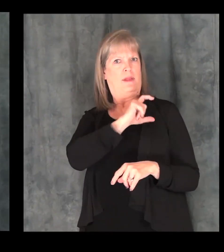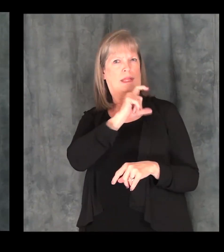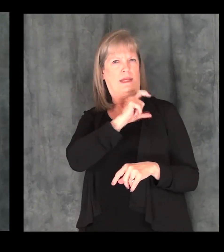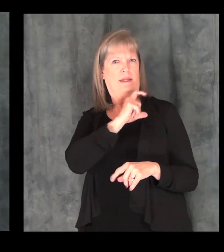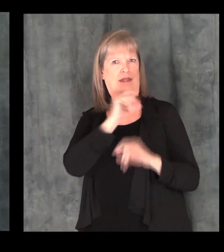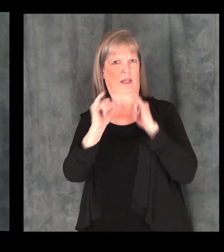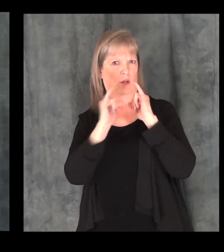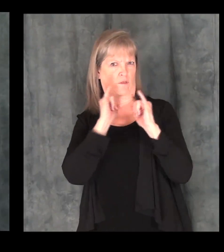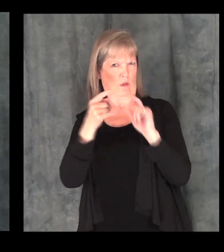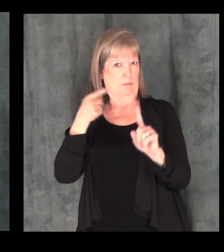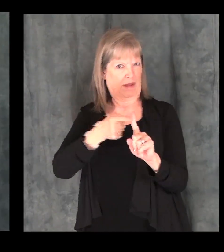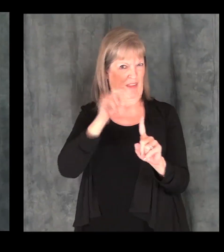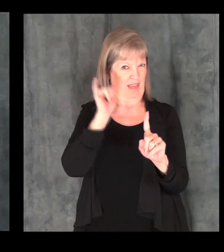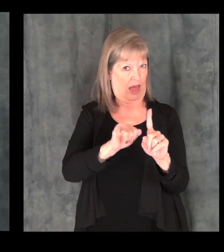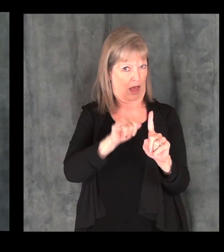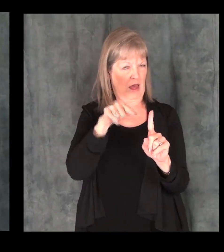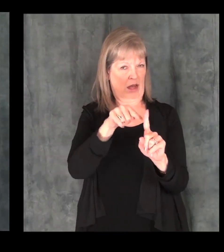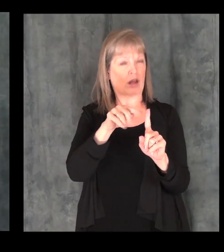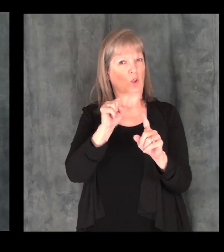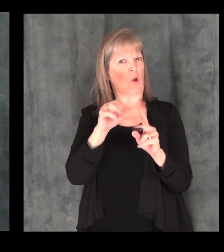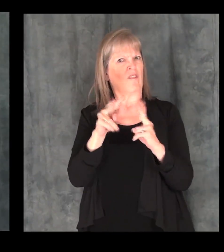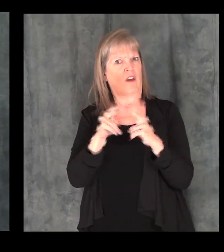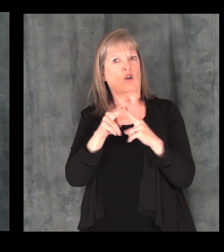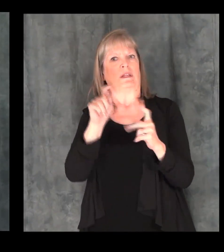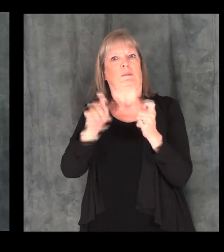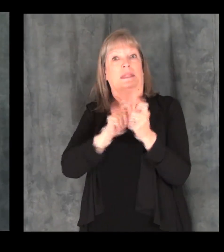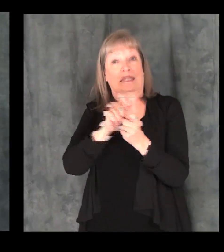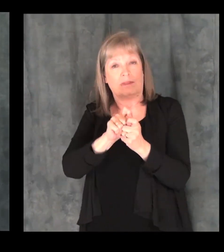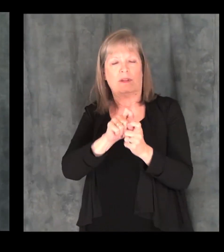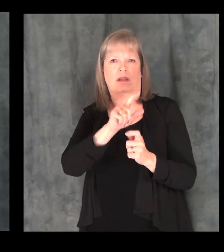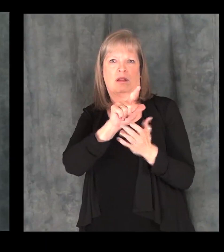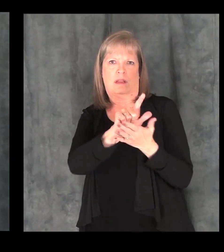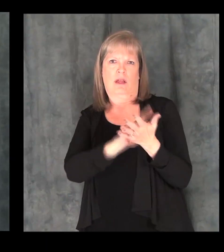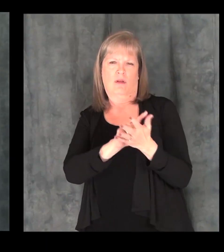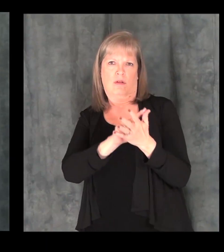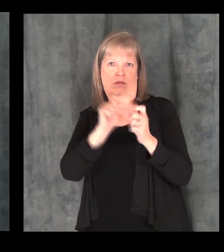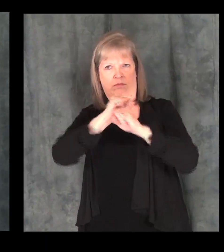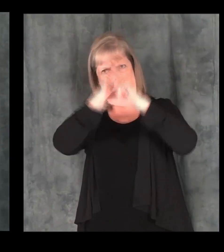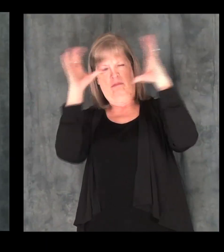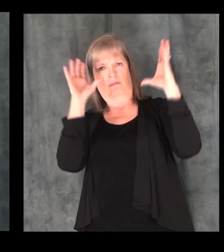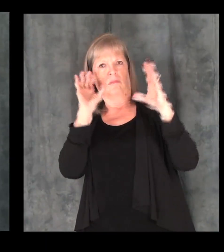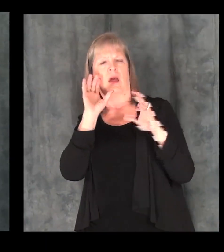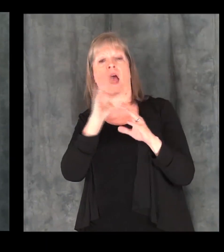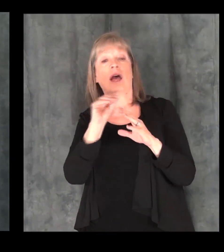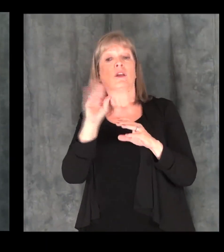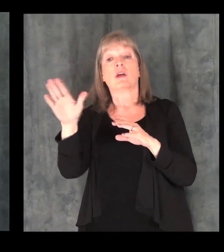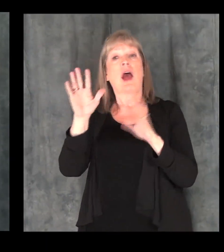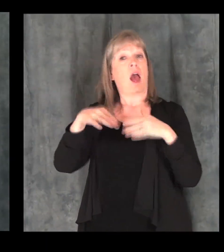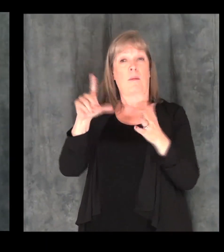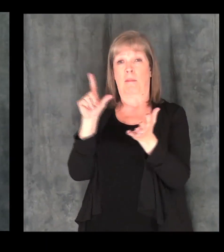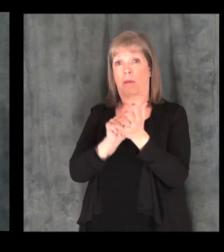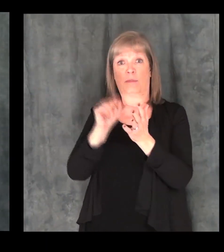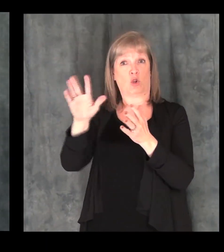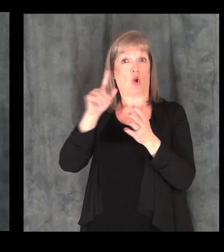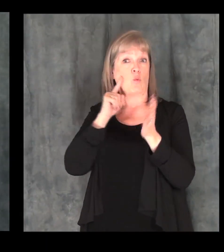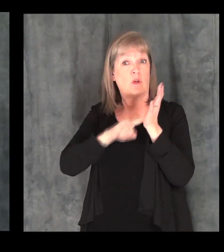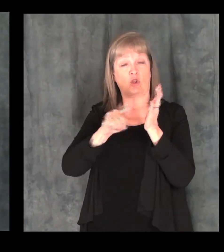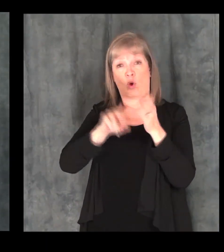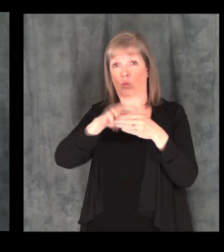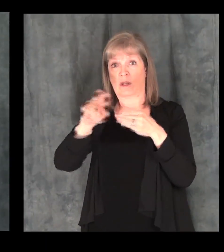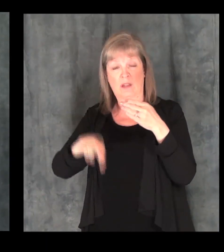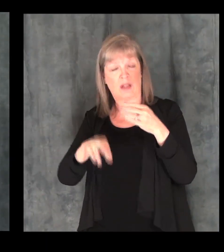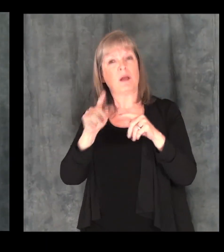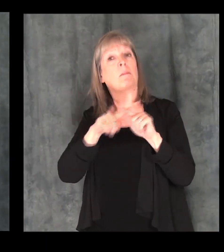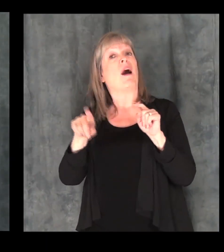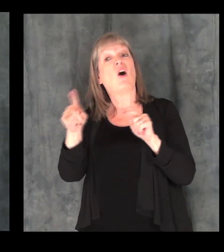interviews specifically, so that's a very specific legal context. Her results are not yet published, but she's finding very similar